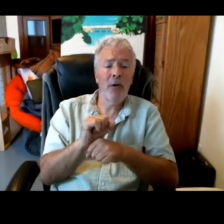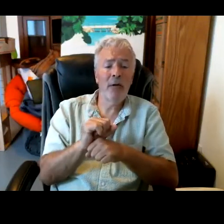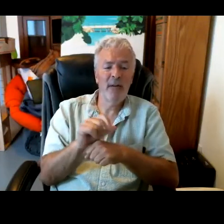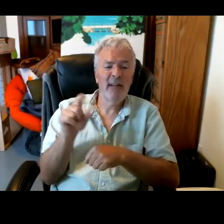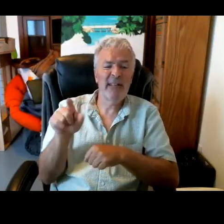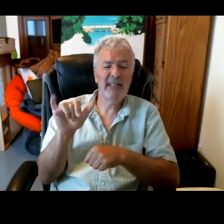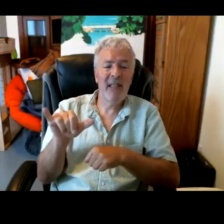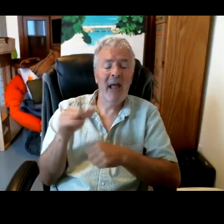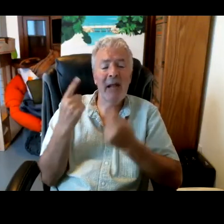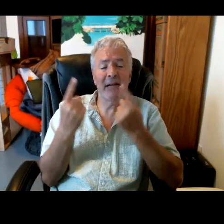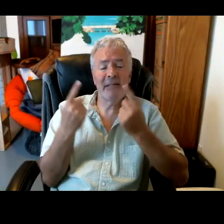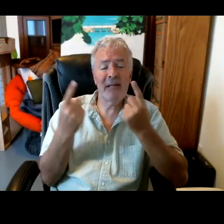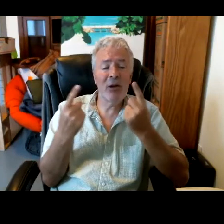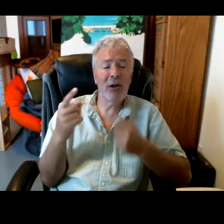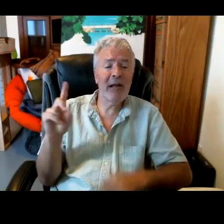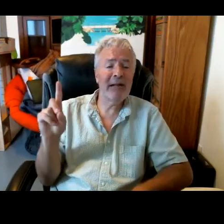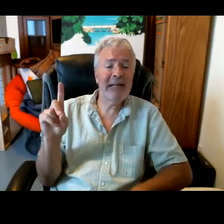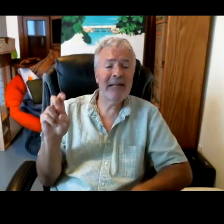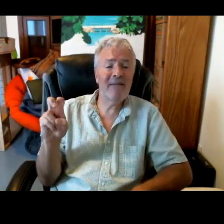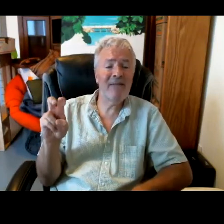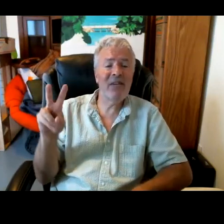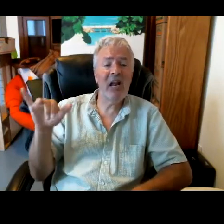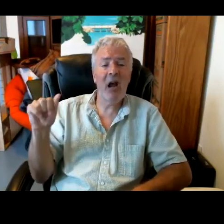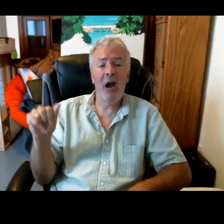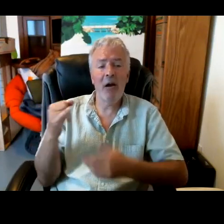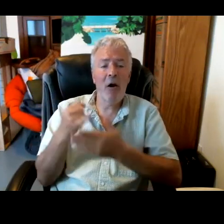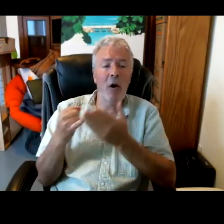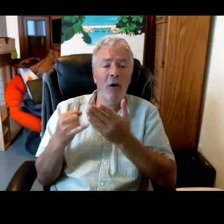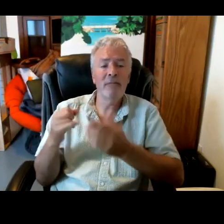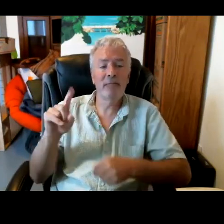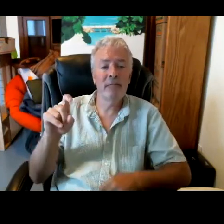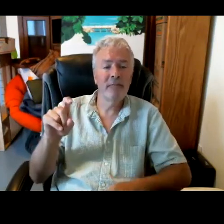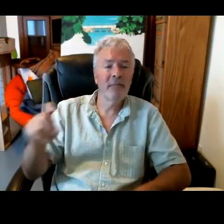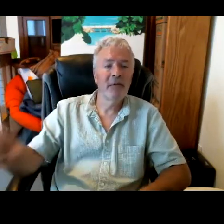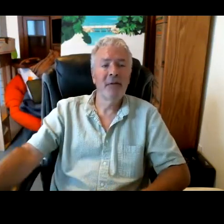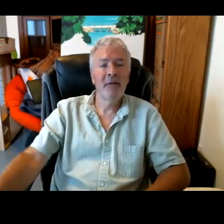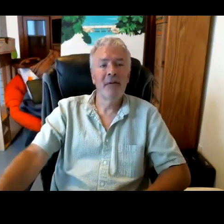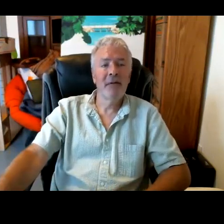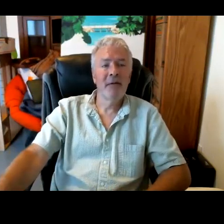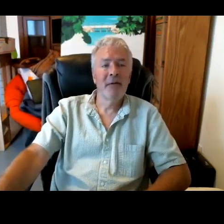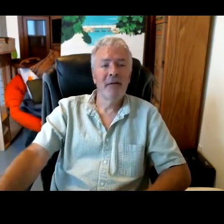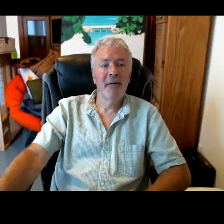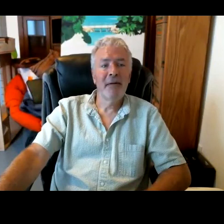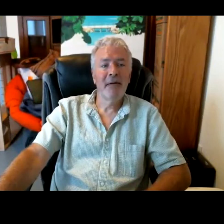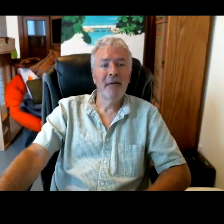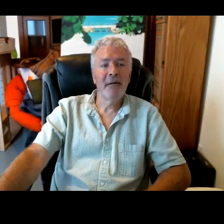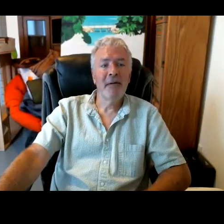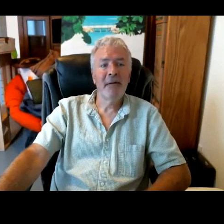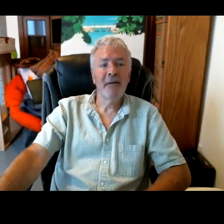CSK and their art program and was wondering about the DVA art.